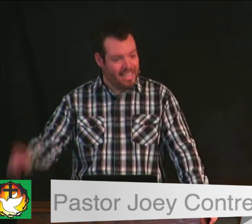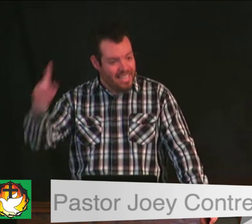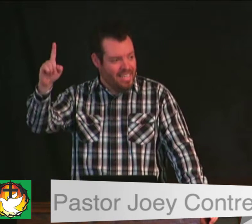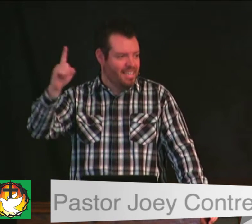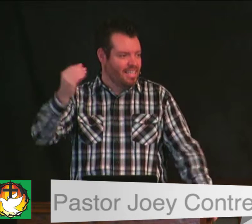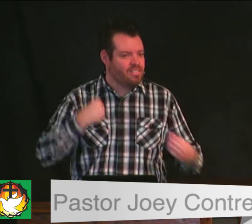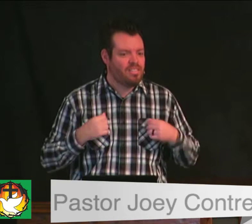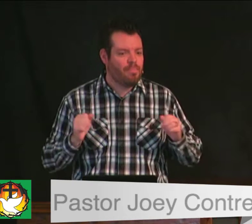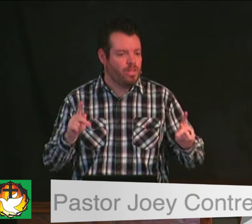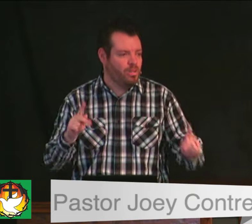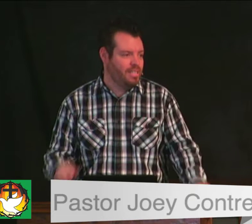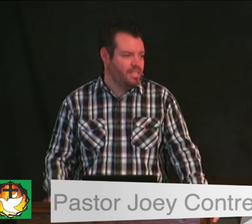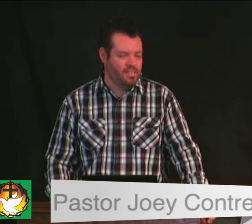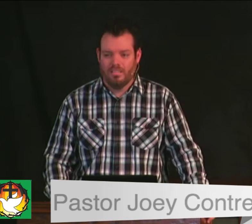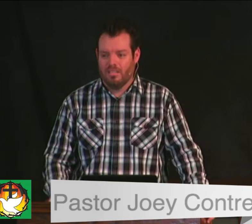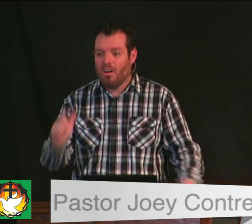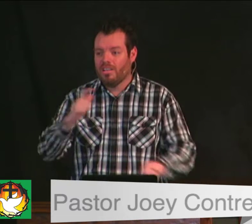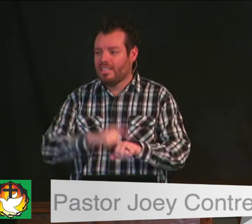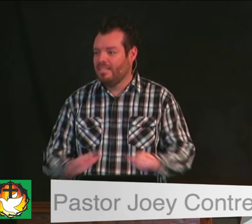He gives us opportunities all the time.